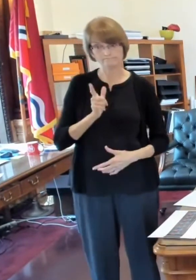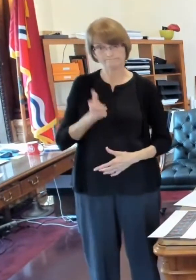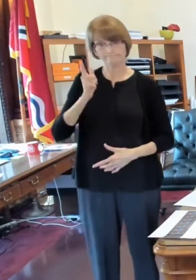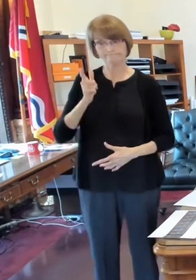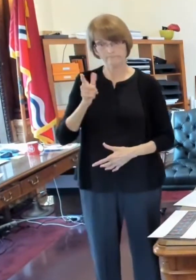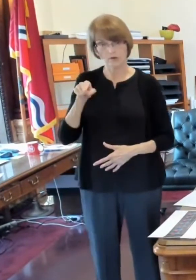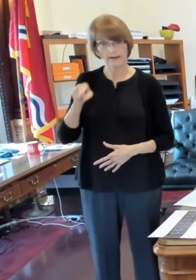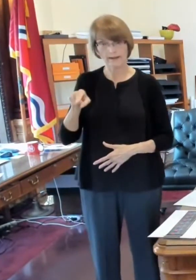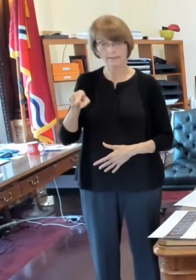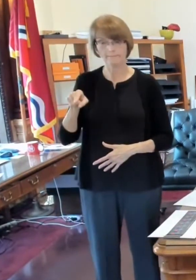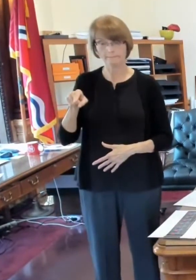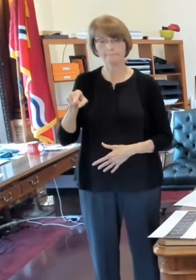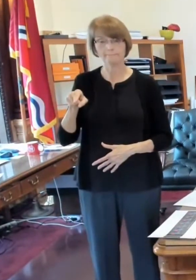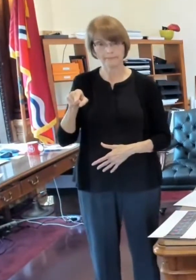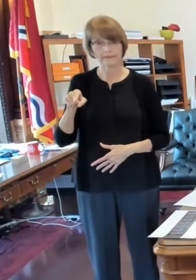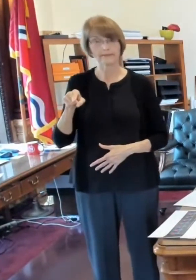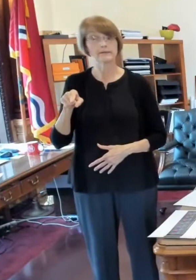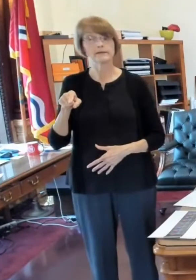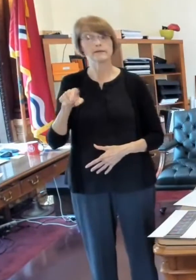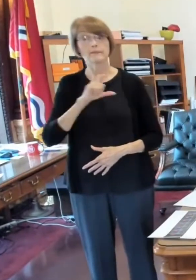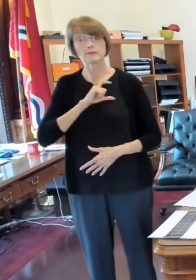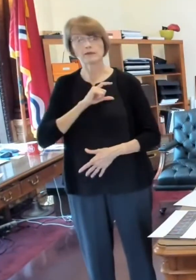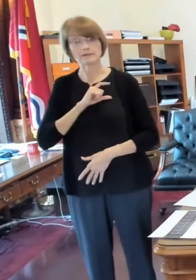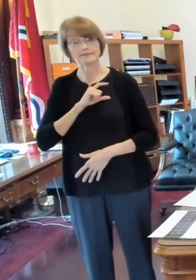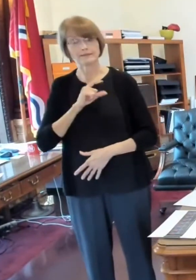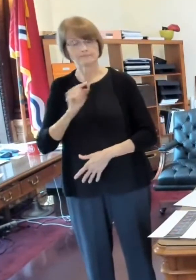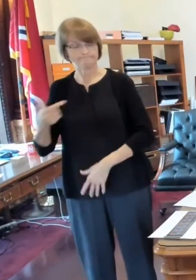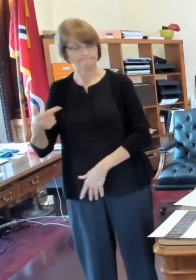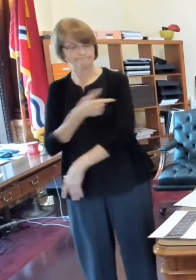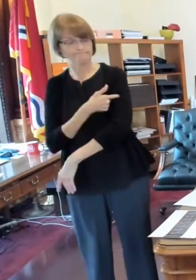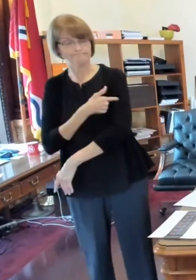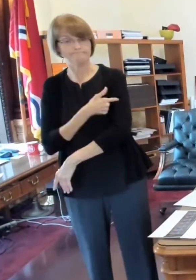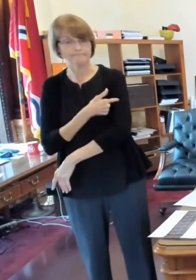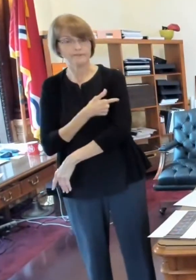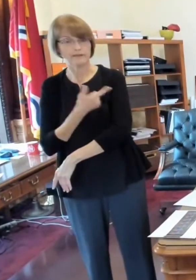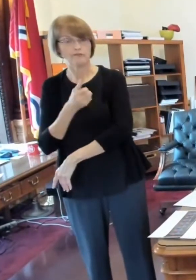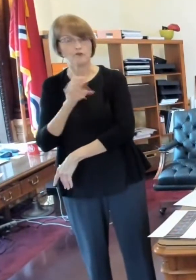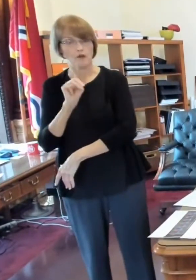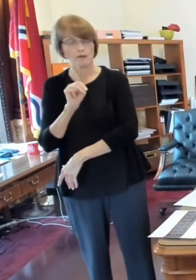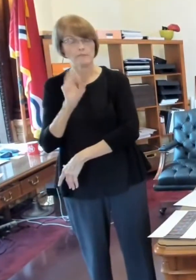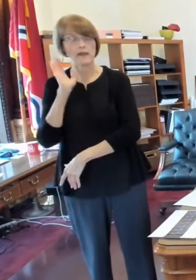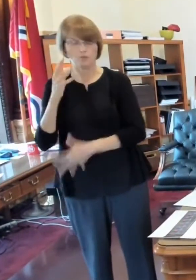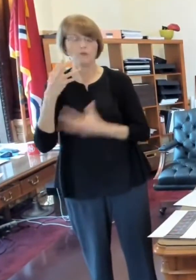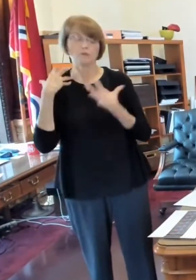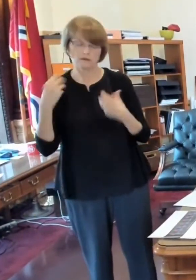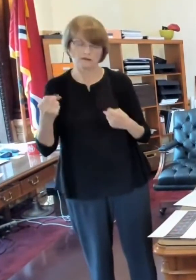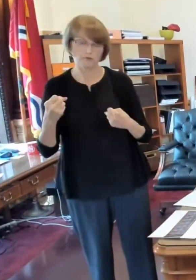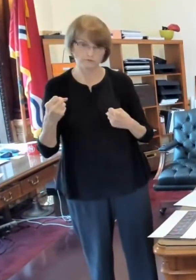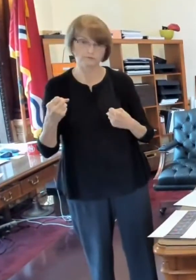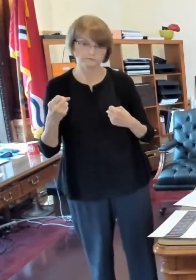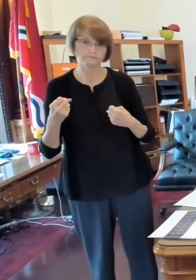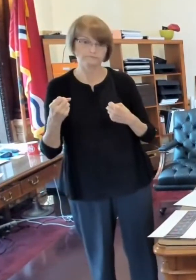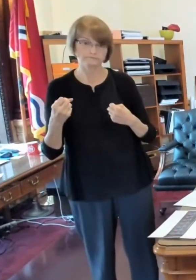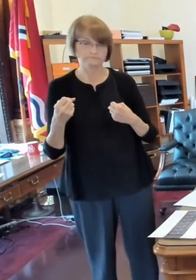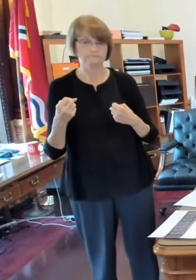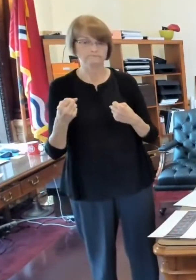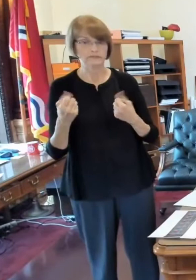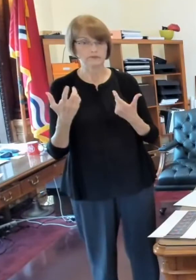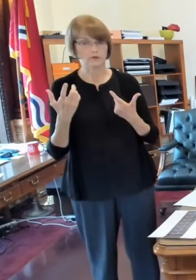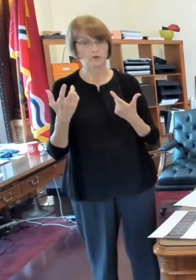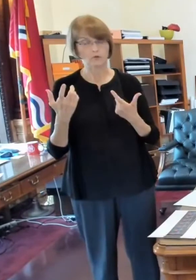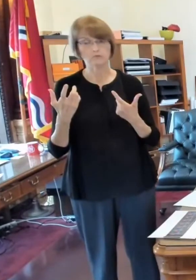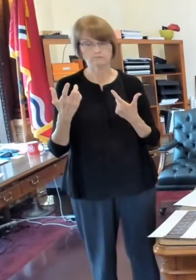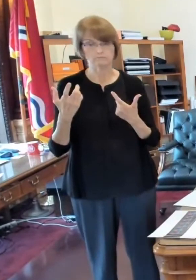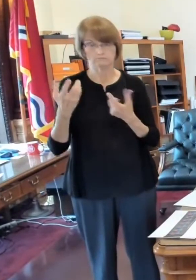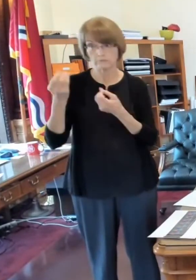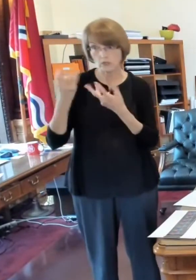and was shot in the arm. It looks like he will make a full recovery, according to the information that I have,